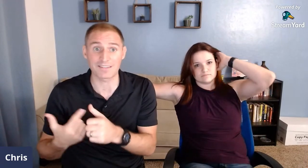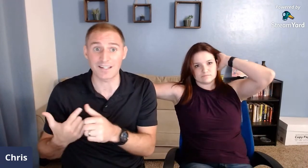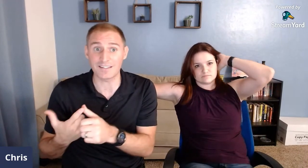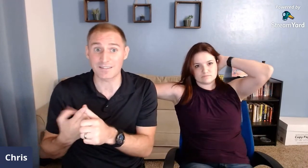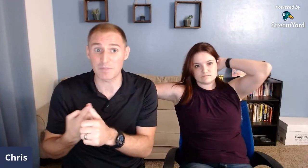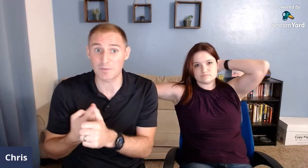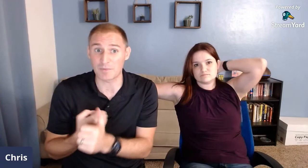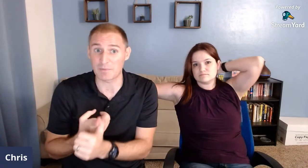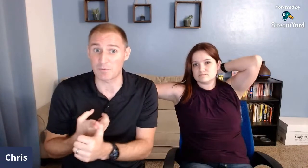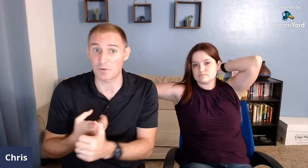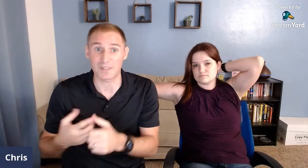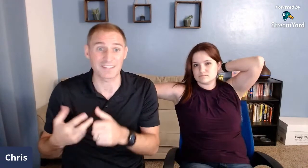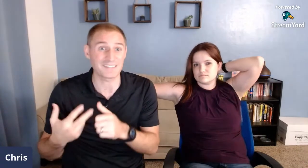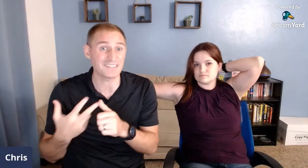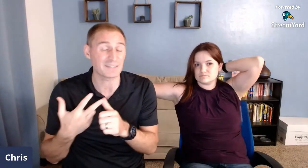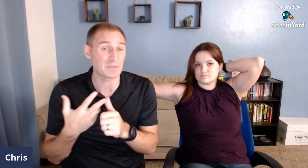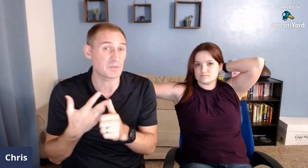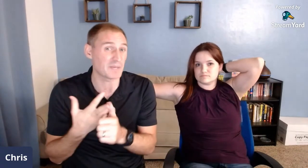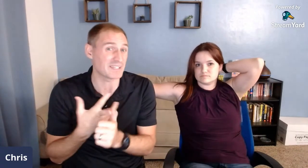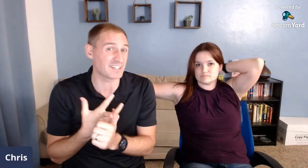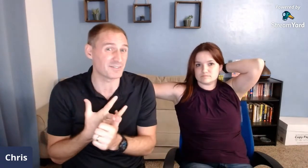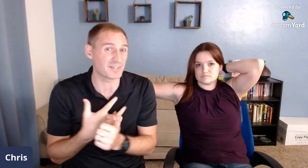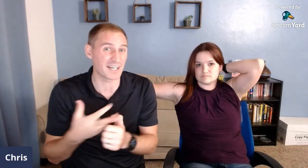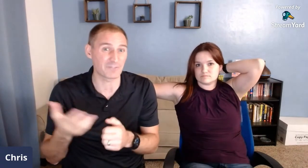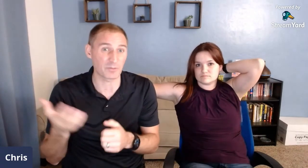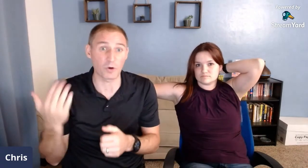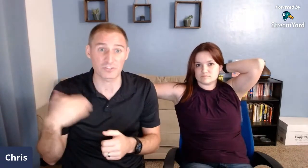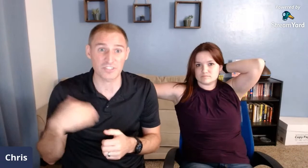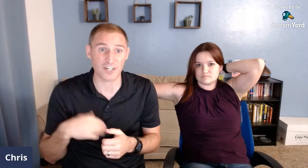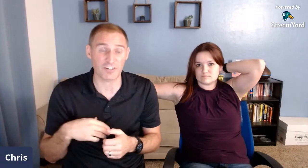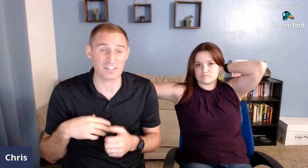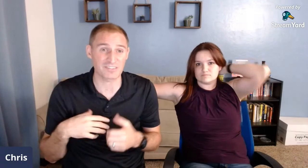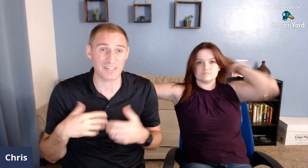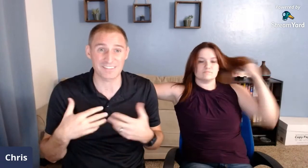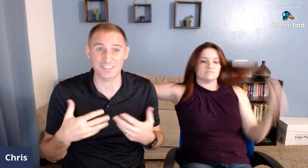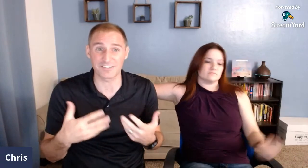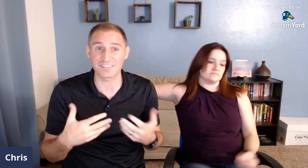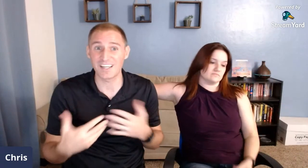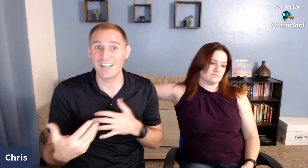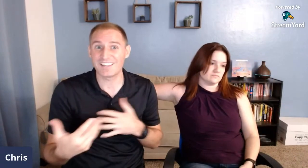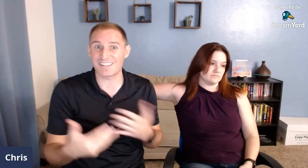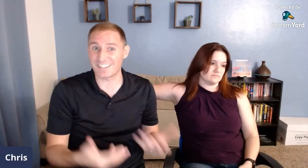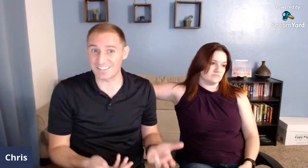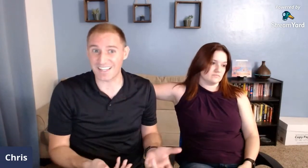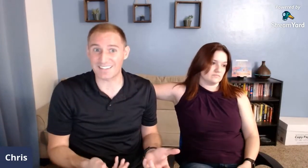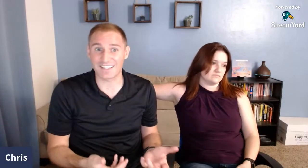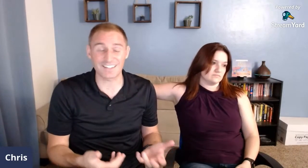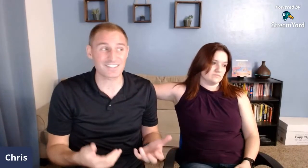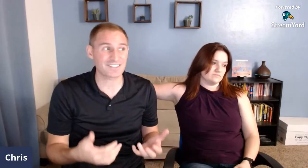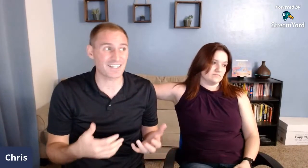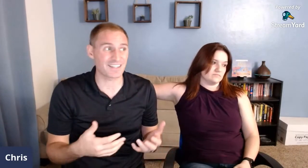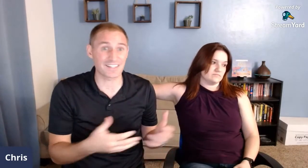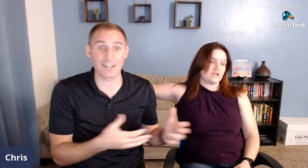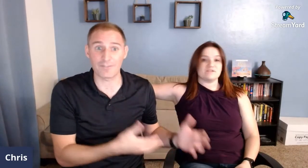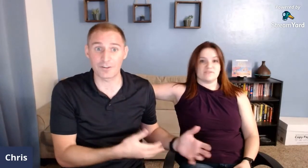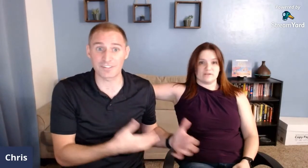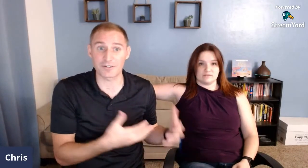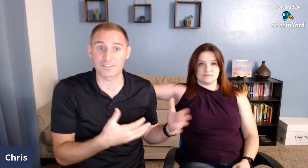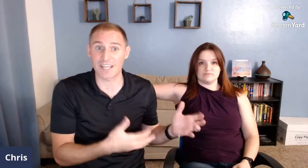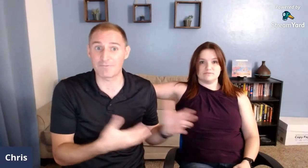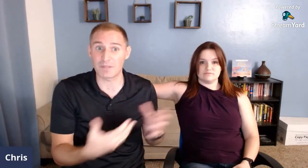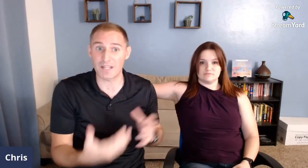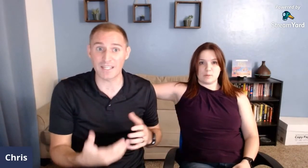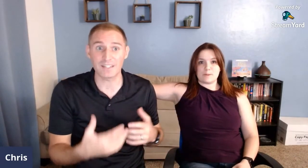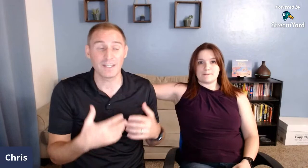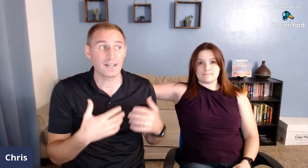clear ASL. Some people might be more PSE. Some people might from older generations might still use signed exact English. And then you have those that